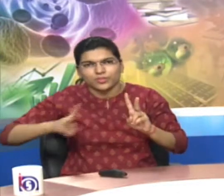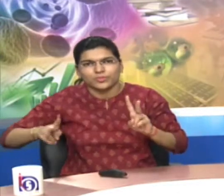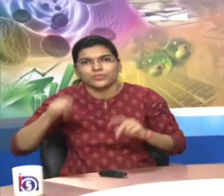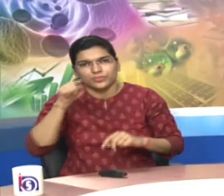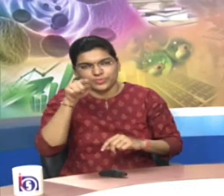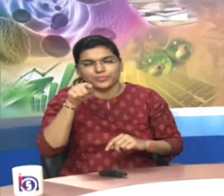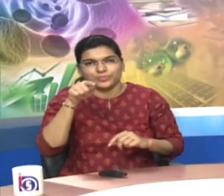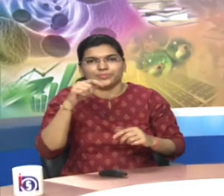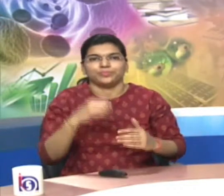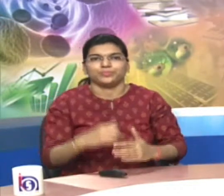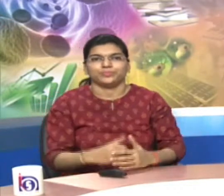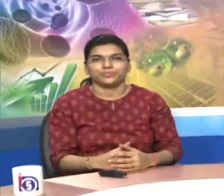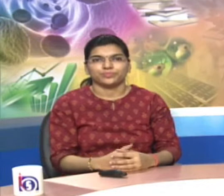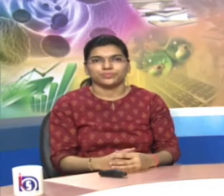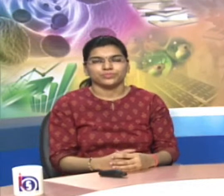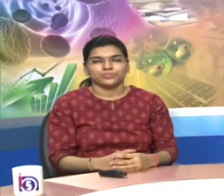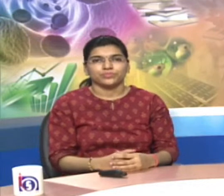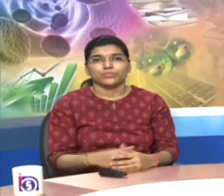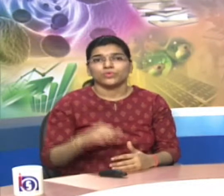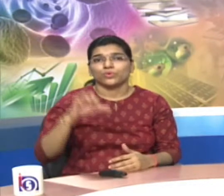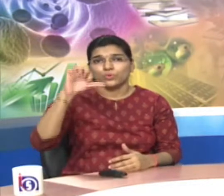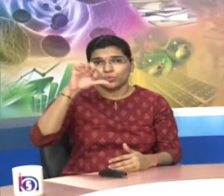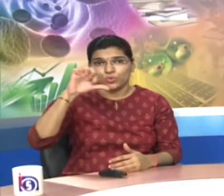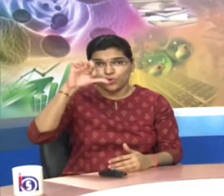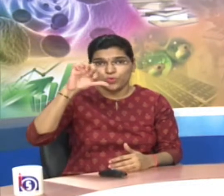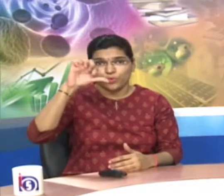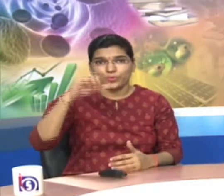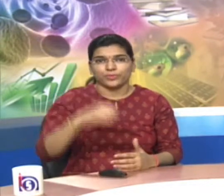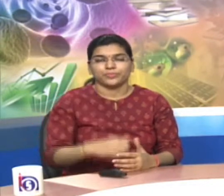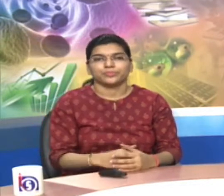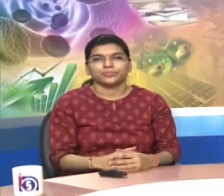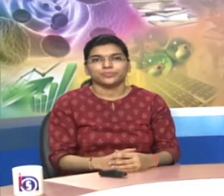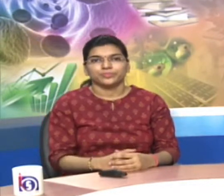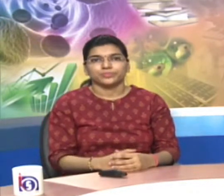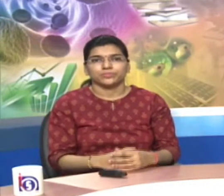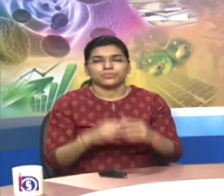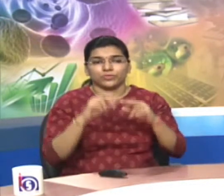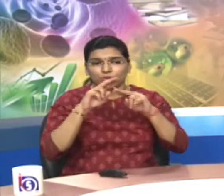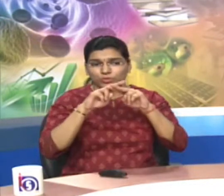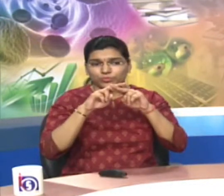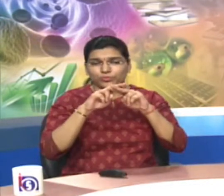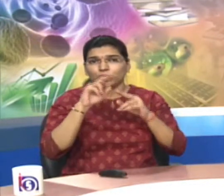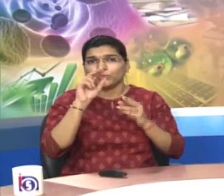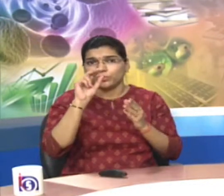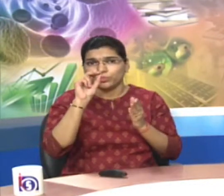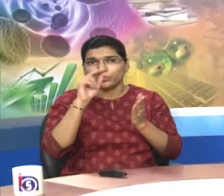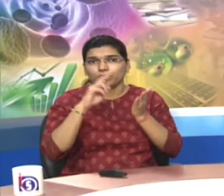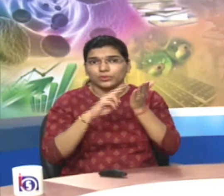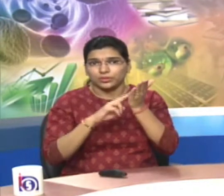for example any marriage invitation card, you must have seen the border.